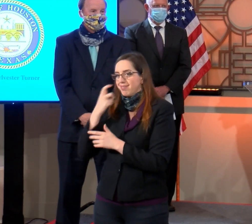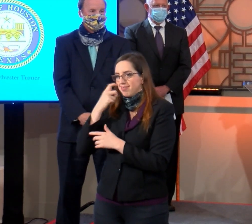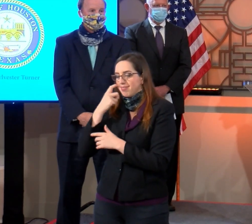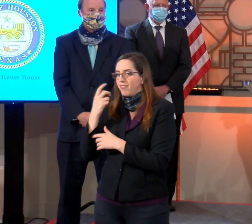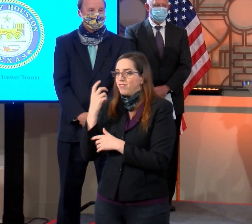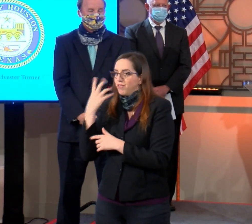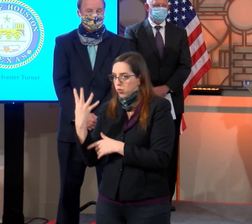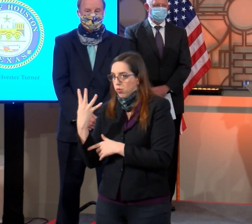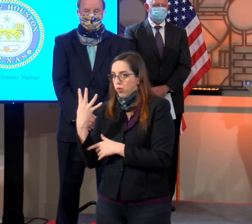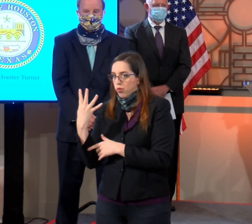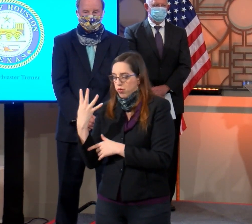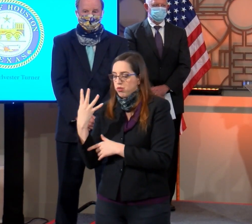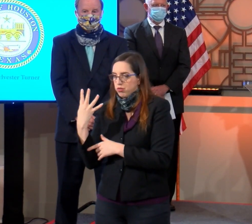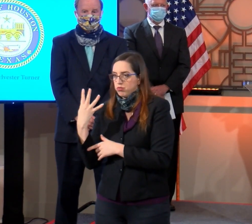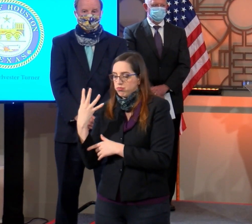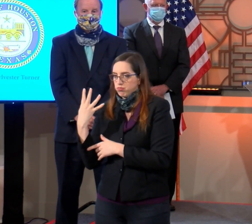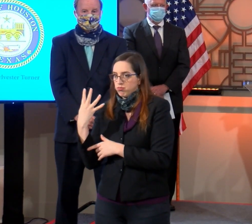people